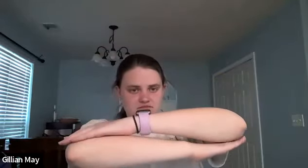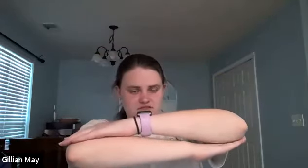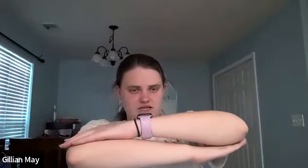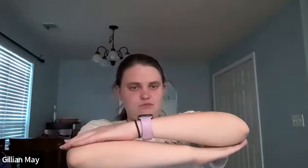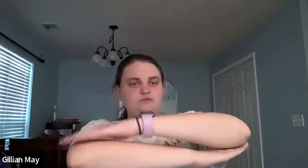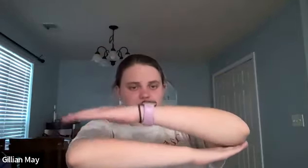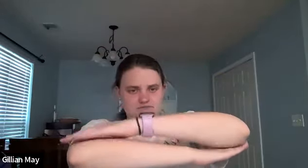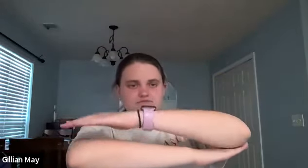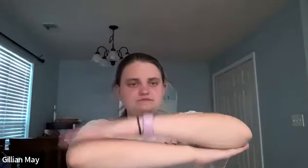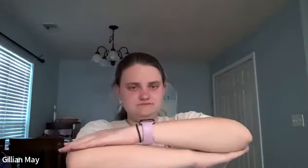Table.